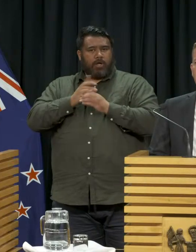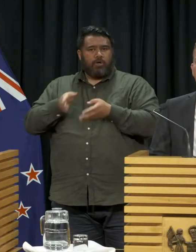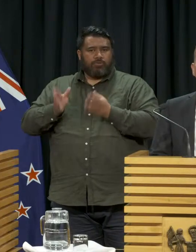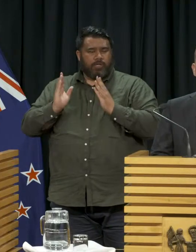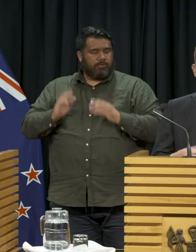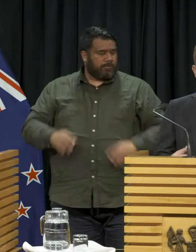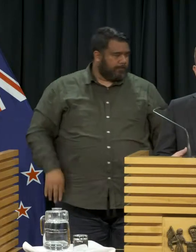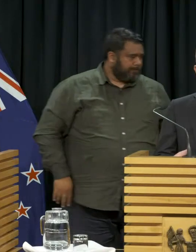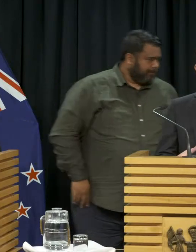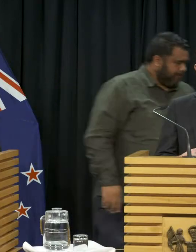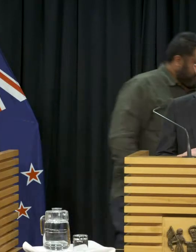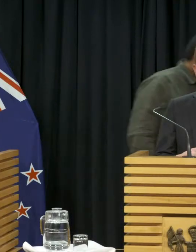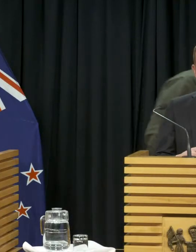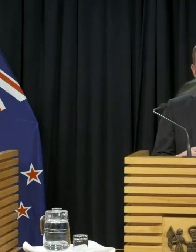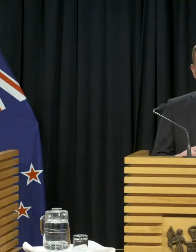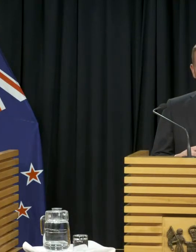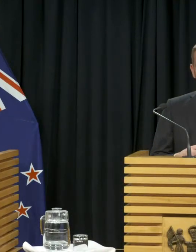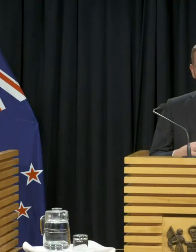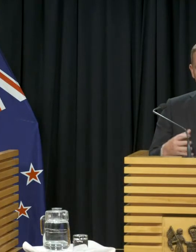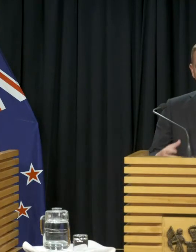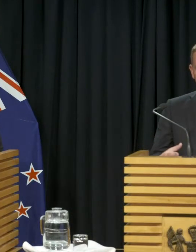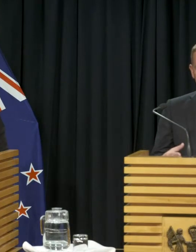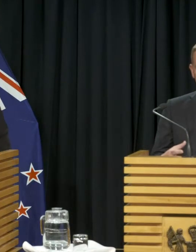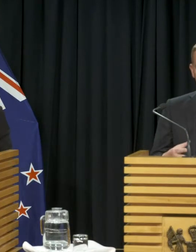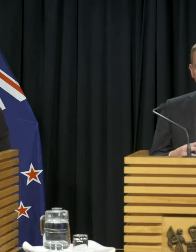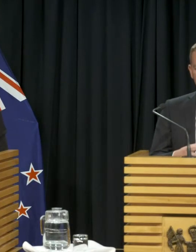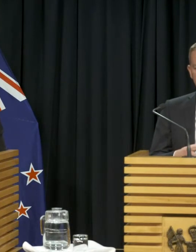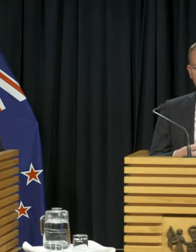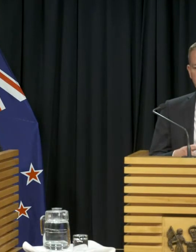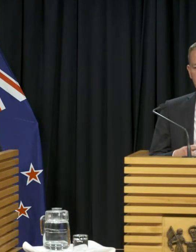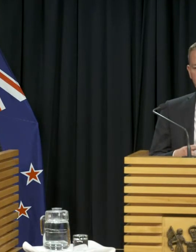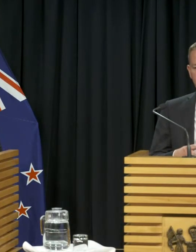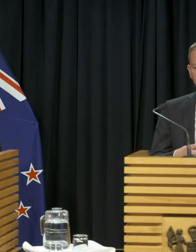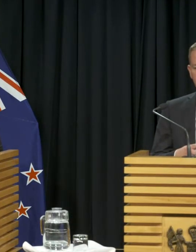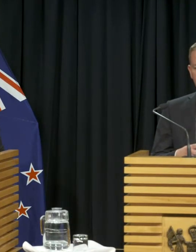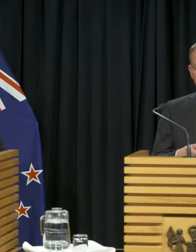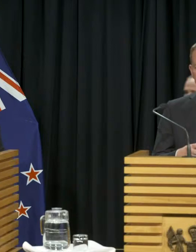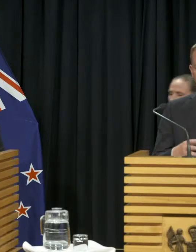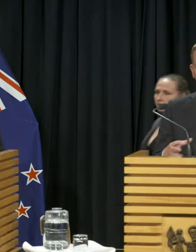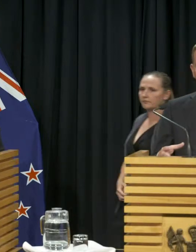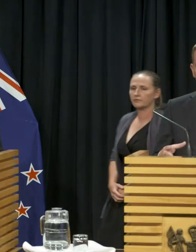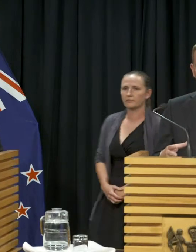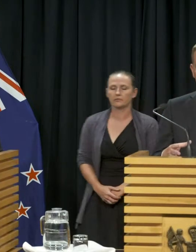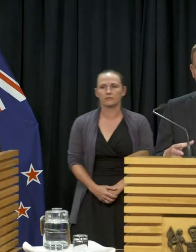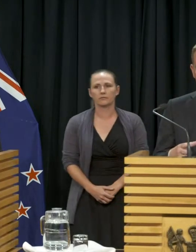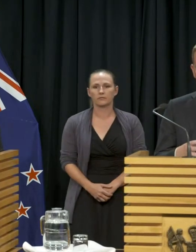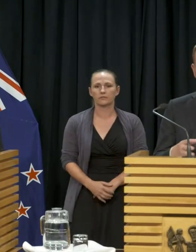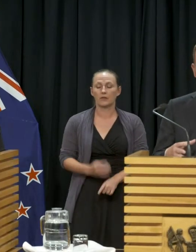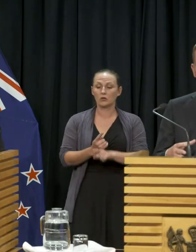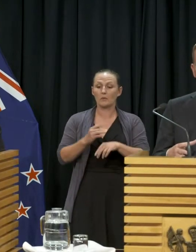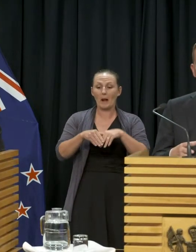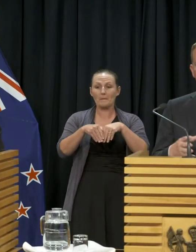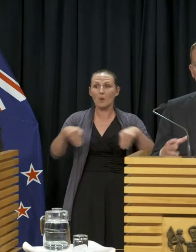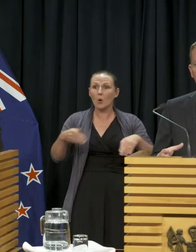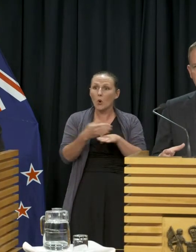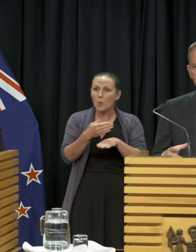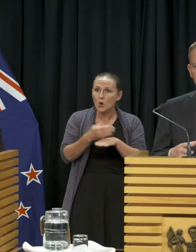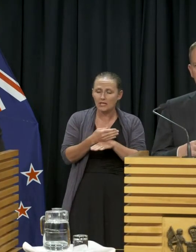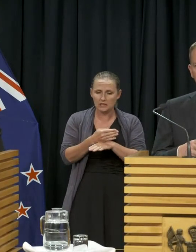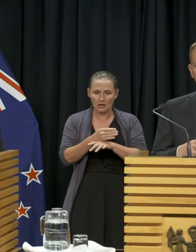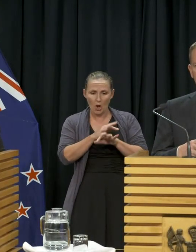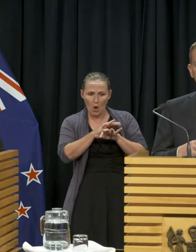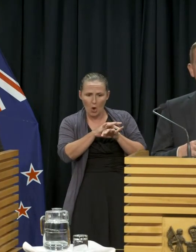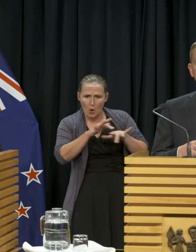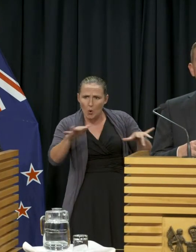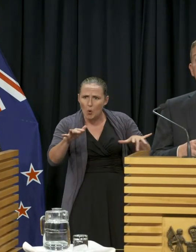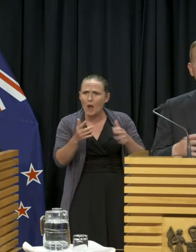today. The issue with border workers is obviously there's quite a big data exercise here, because the size of that workforce very much depends on who you count.